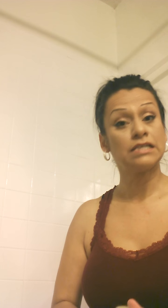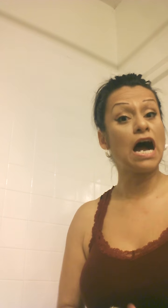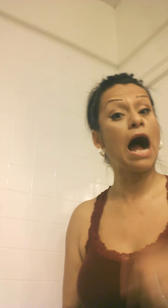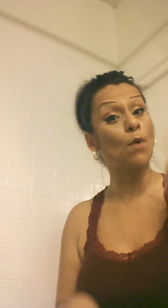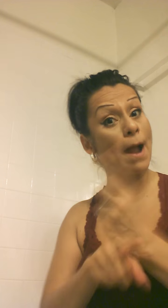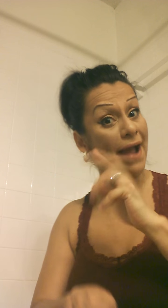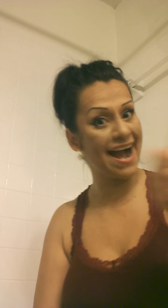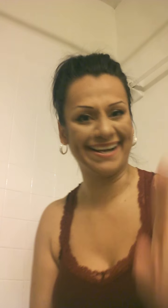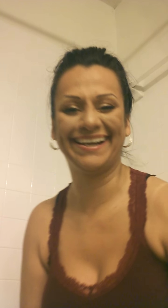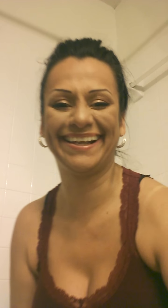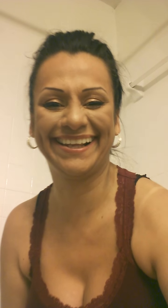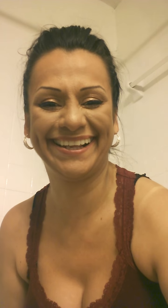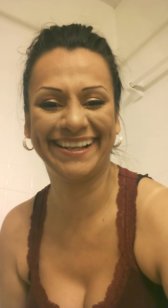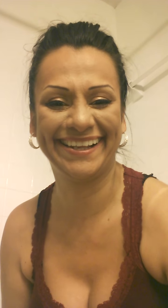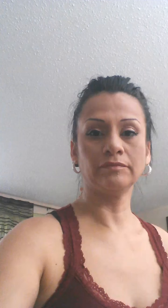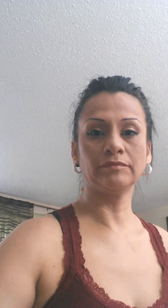Yeah, I'll go right back.